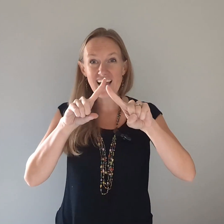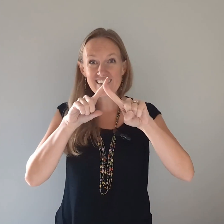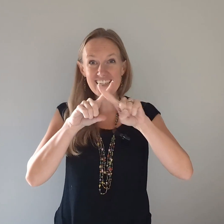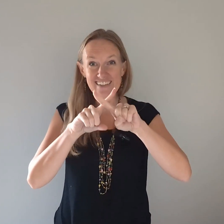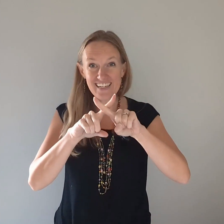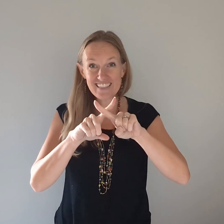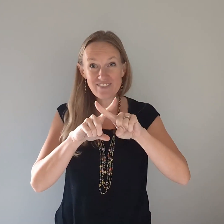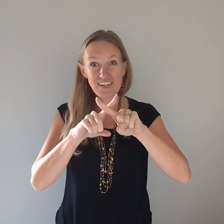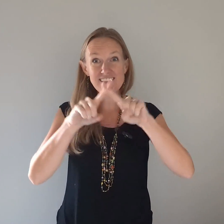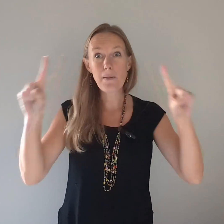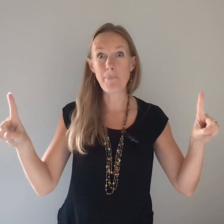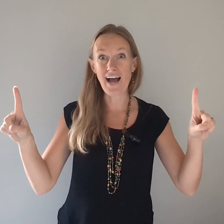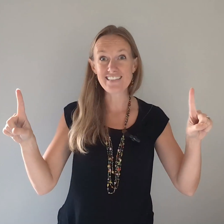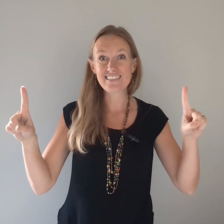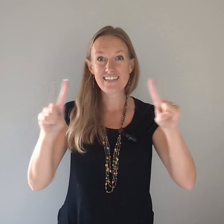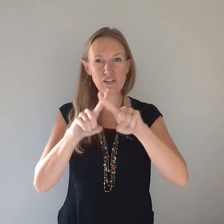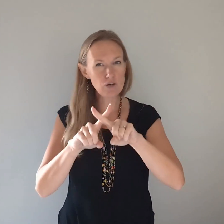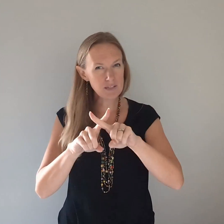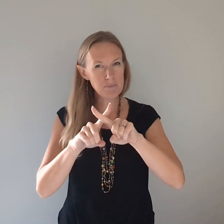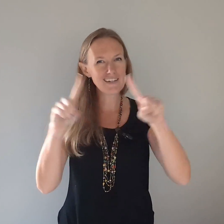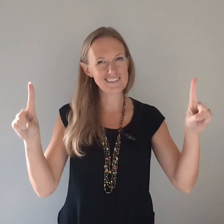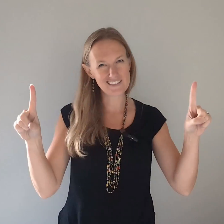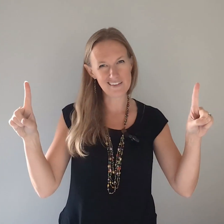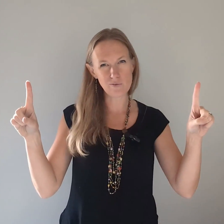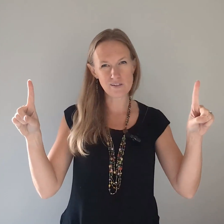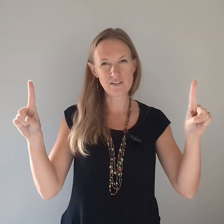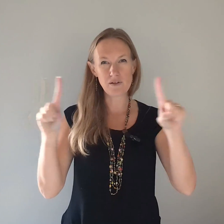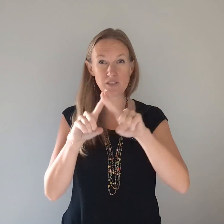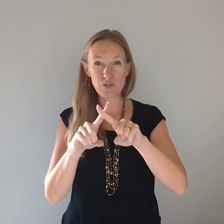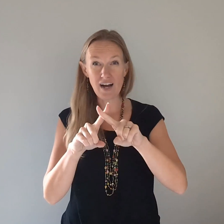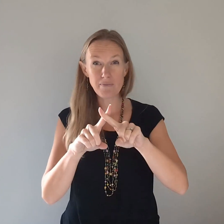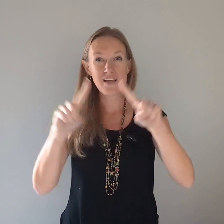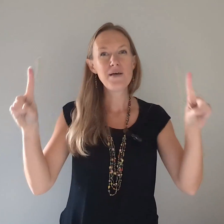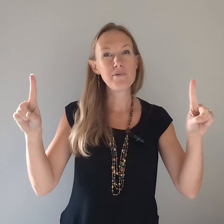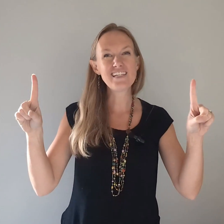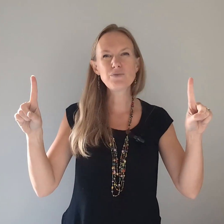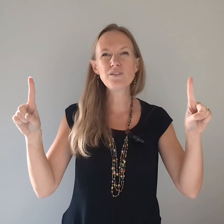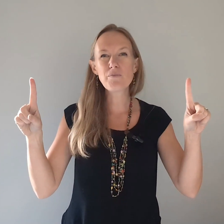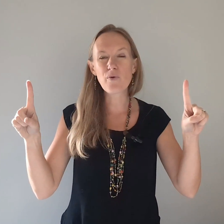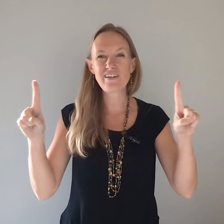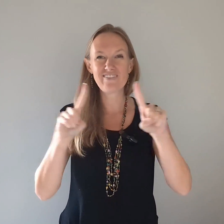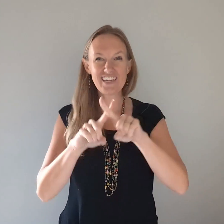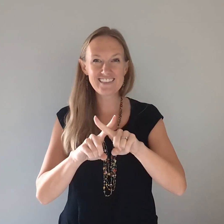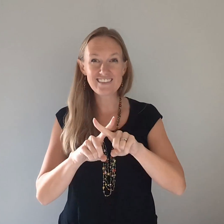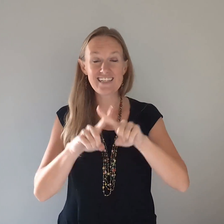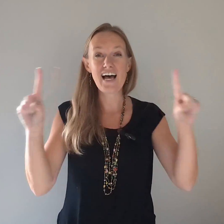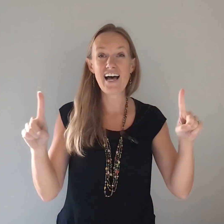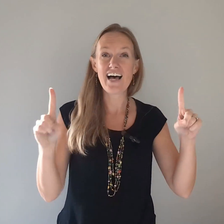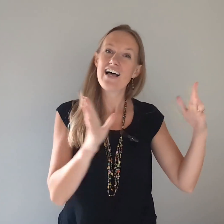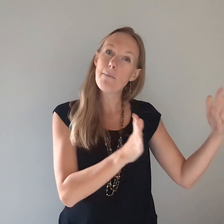that, you take your index fingers, but, okay? Normally but is this little word that we would drop, but it's really important because there's a